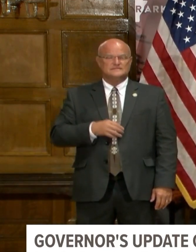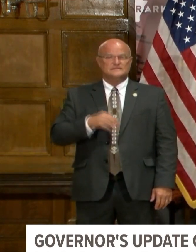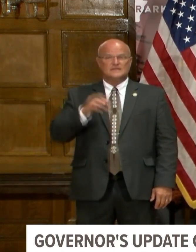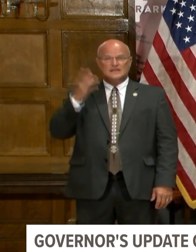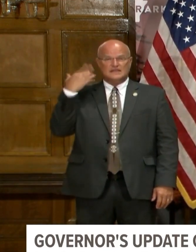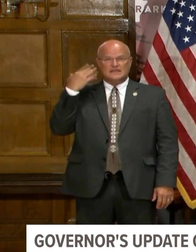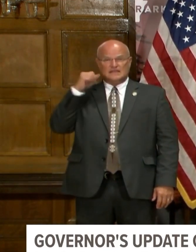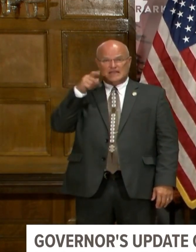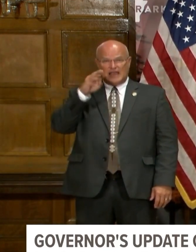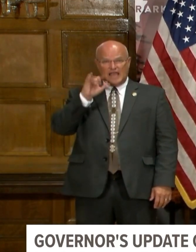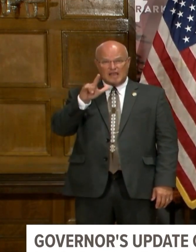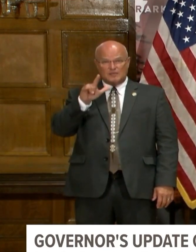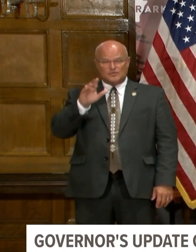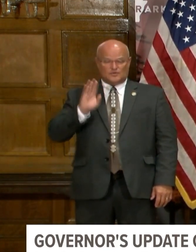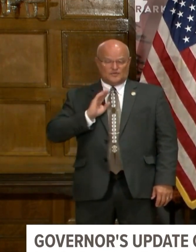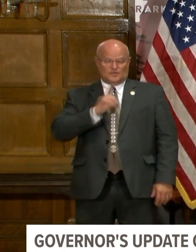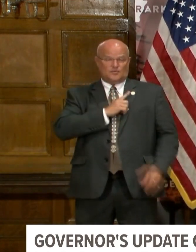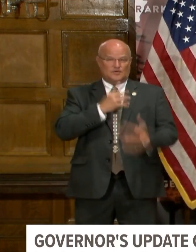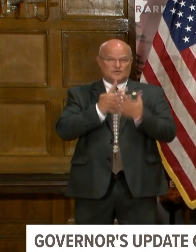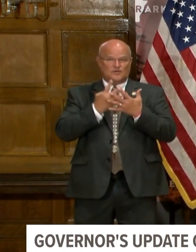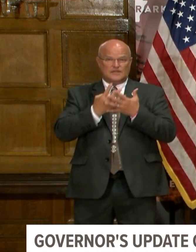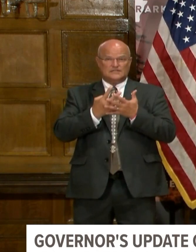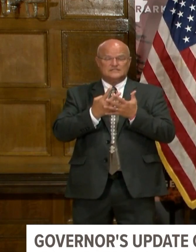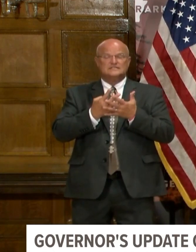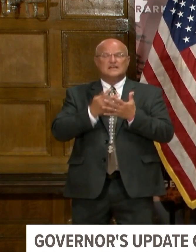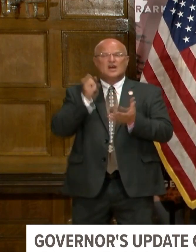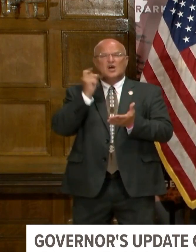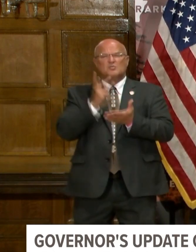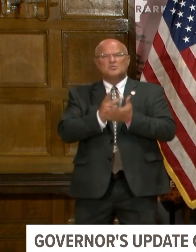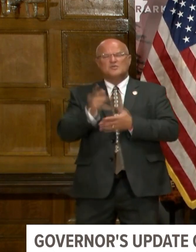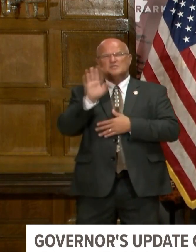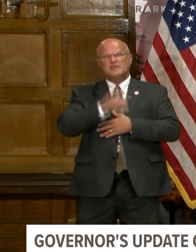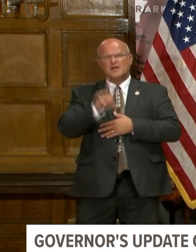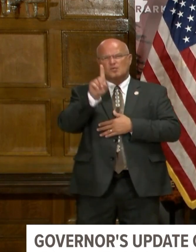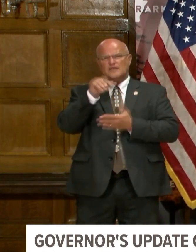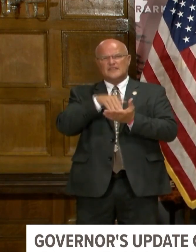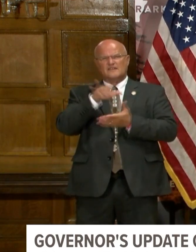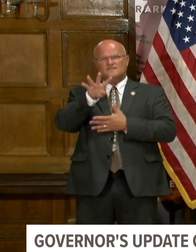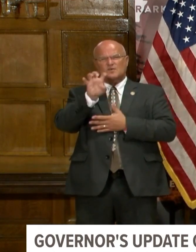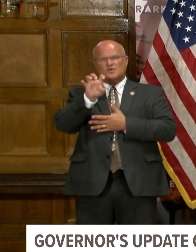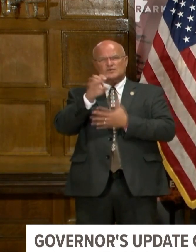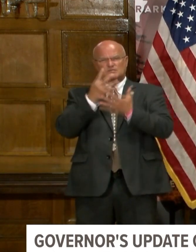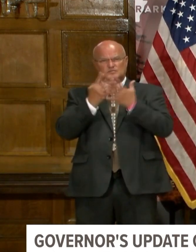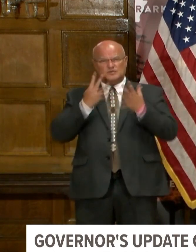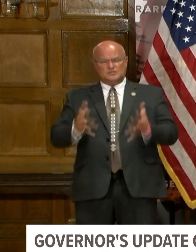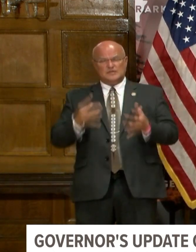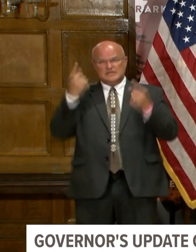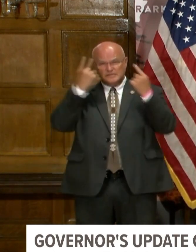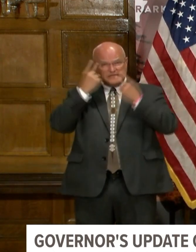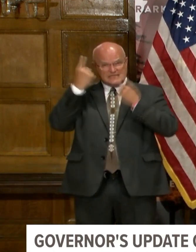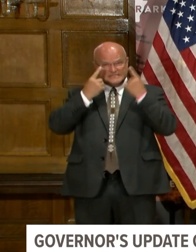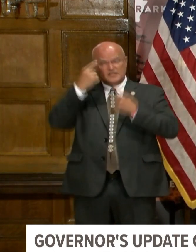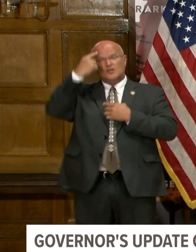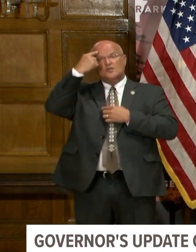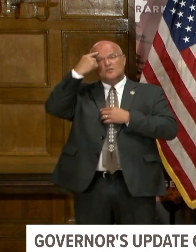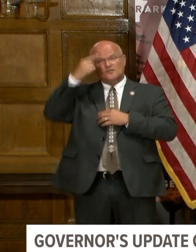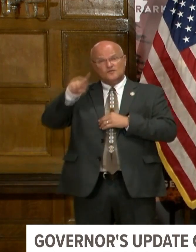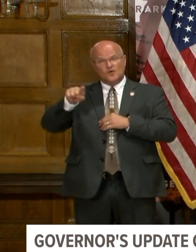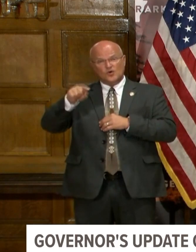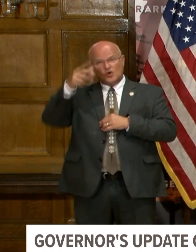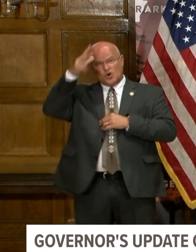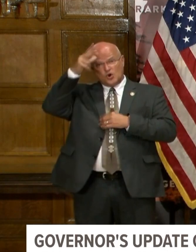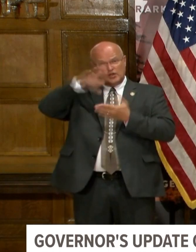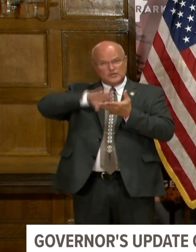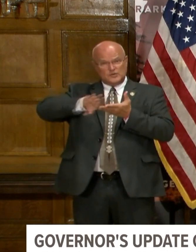In April, the Board of Corrections approved approximately 1,400 inmates to be considered for